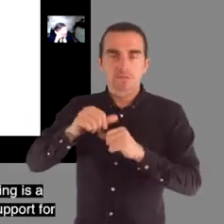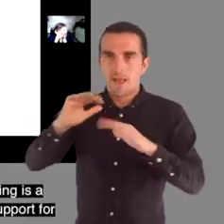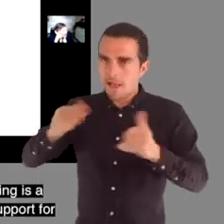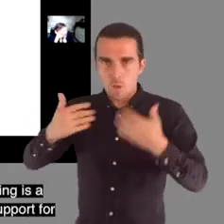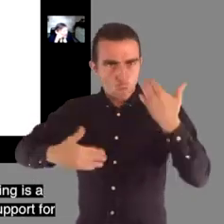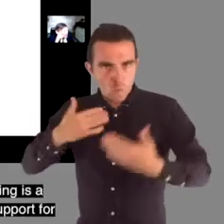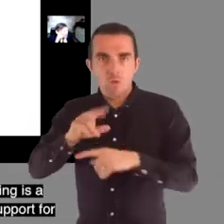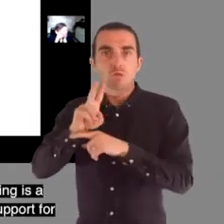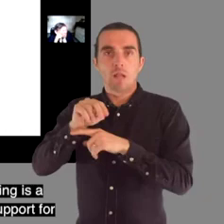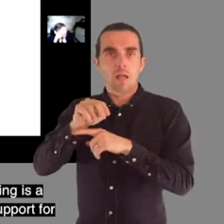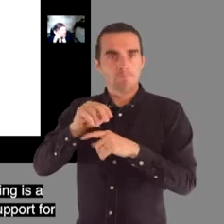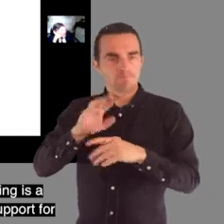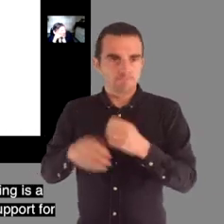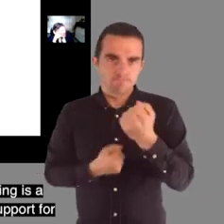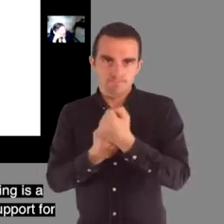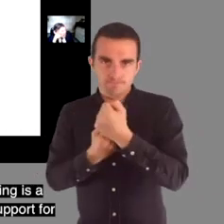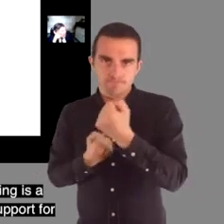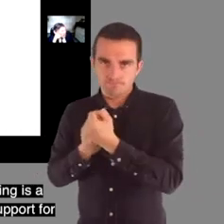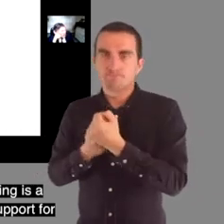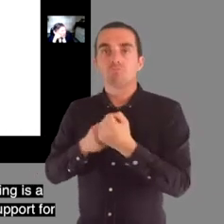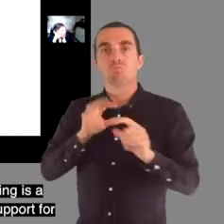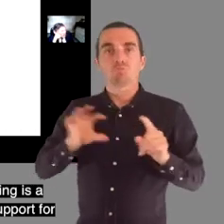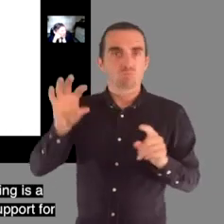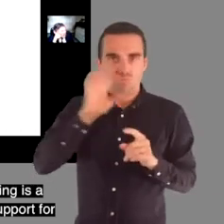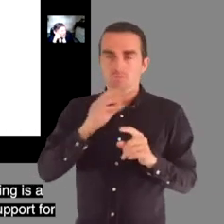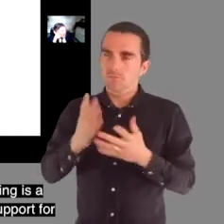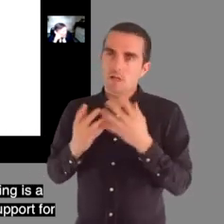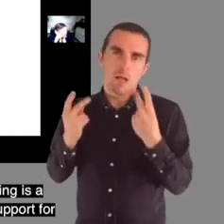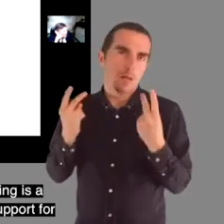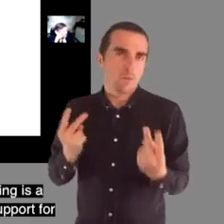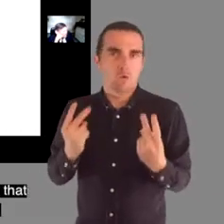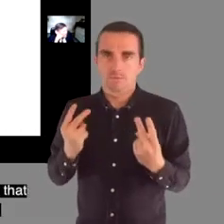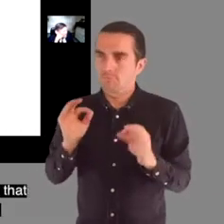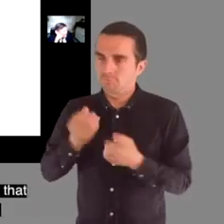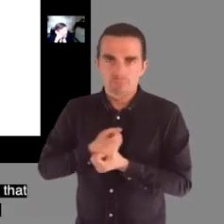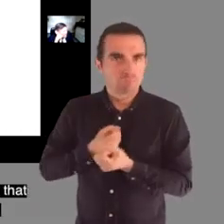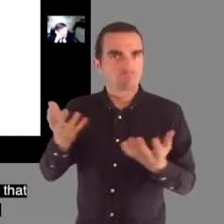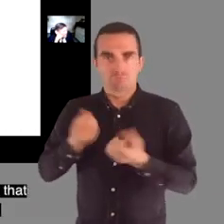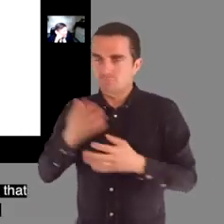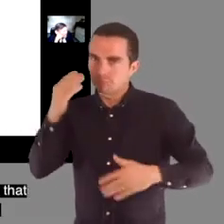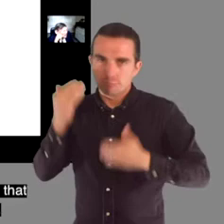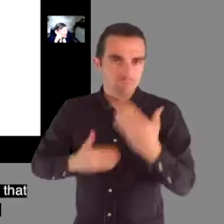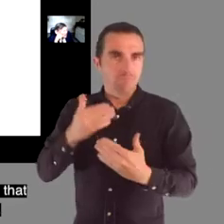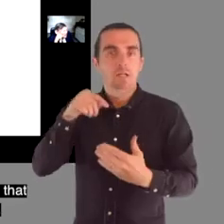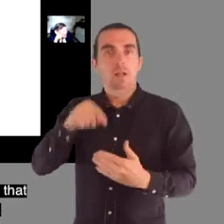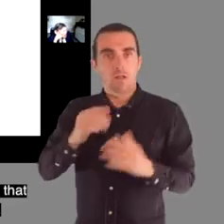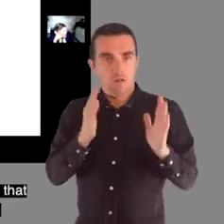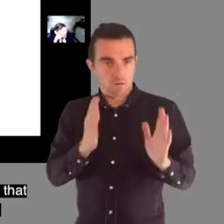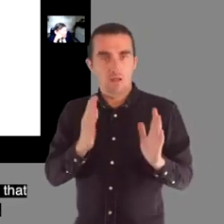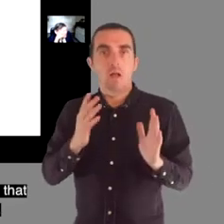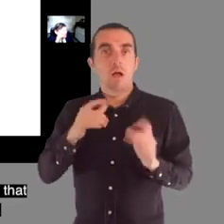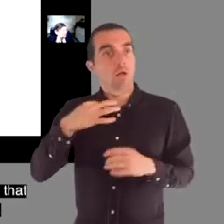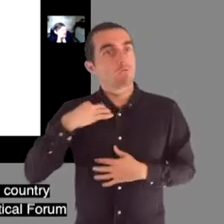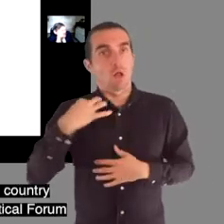the voluntary national reporting is a process, the UN has developed support for member states to do this. So that's an